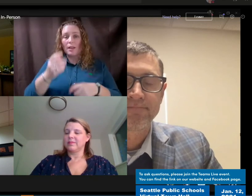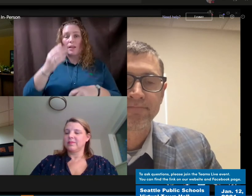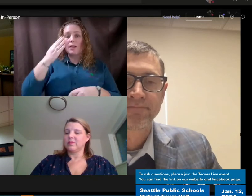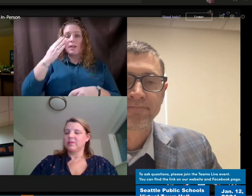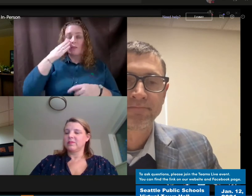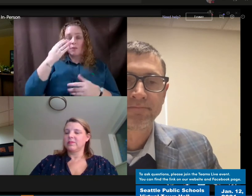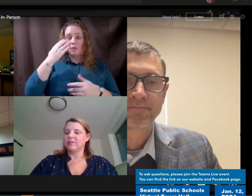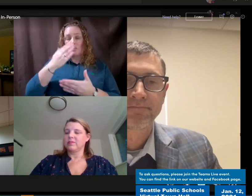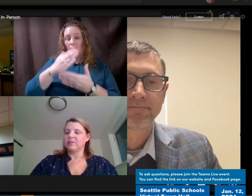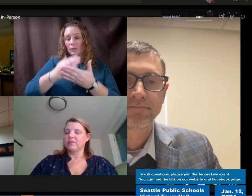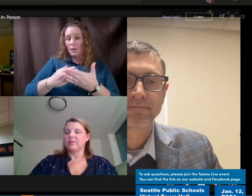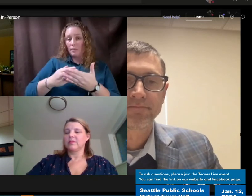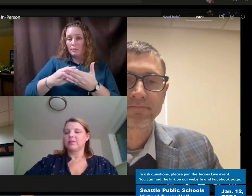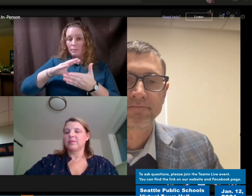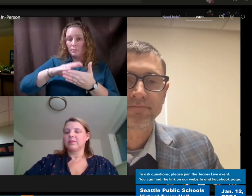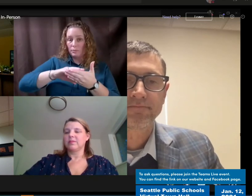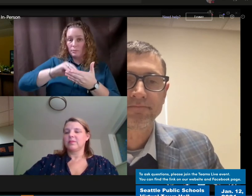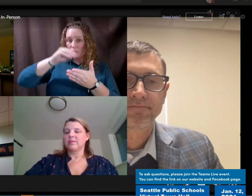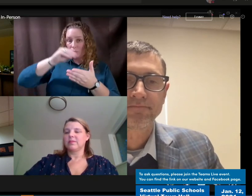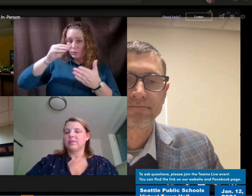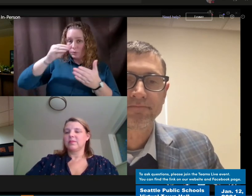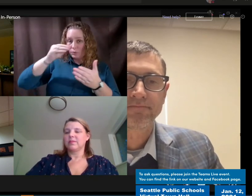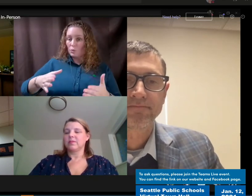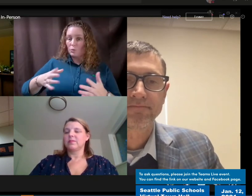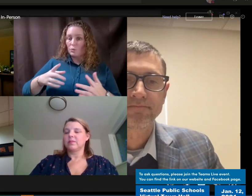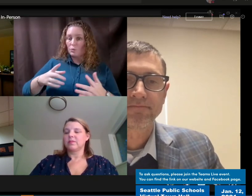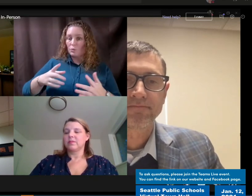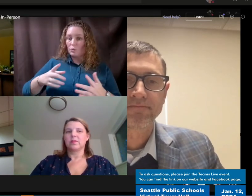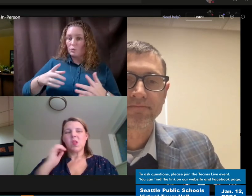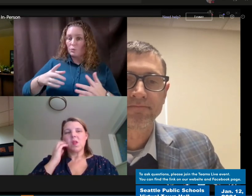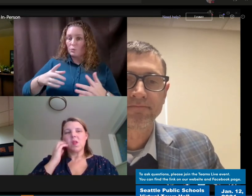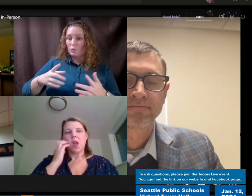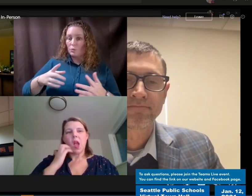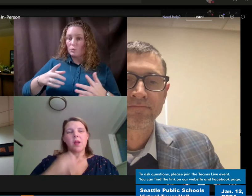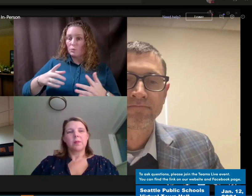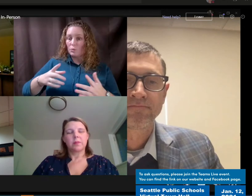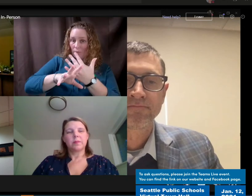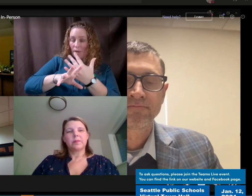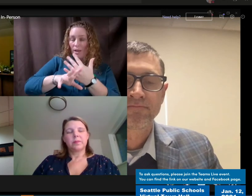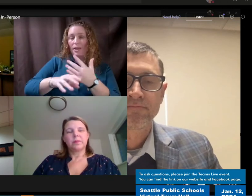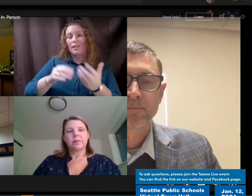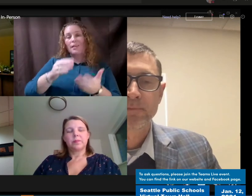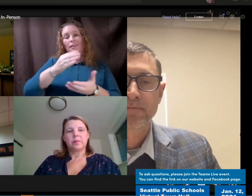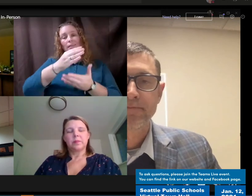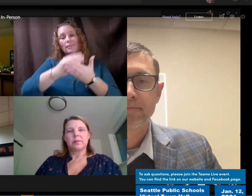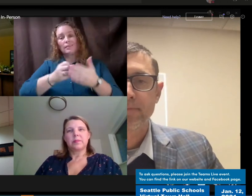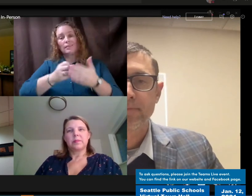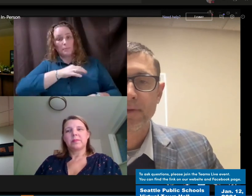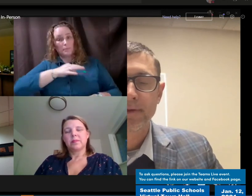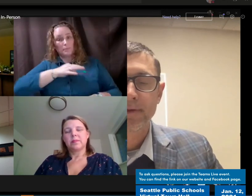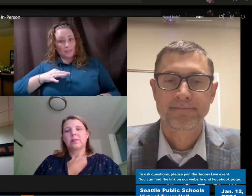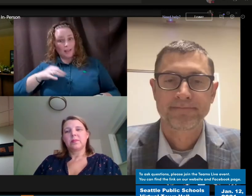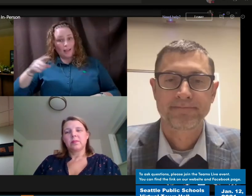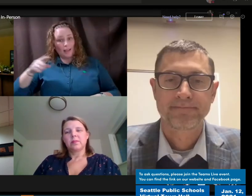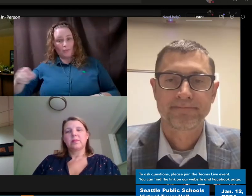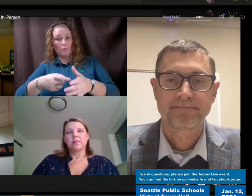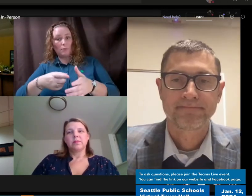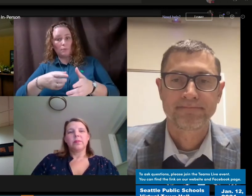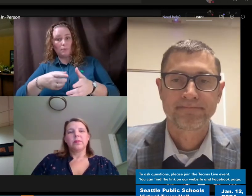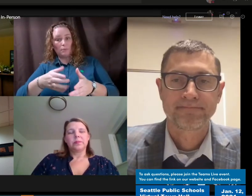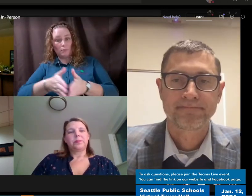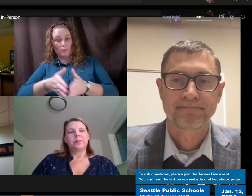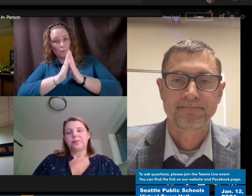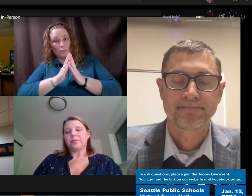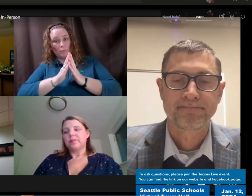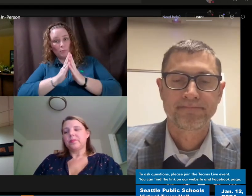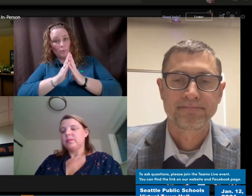and some staff will be requesting remote accommodations due to being immunocompromised themselves. There are reasons that